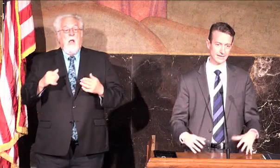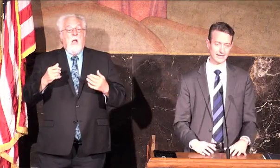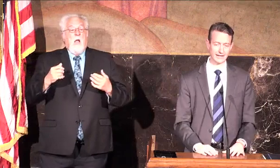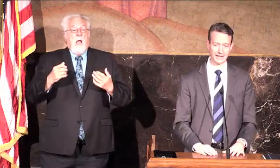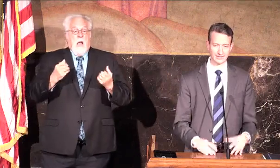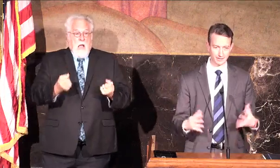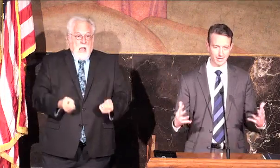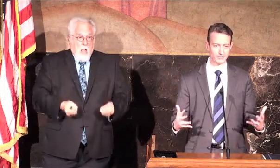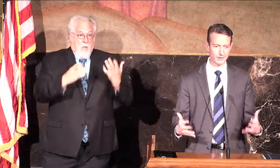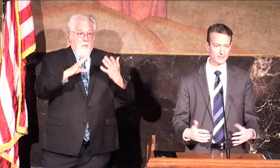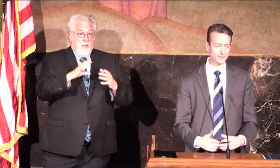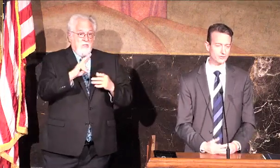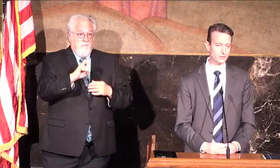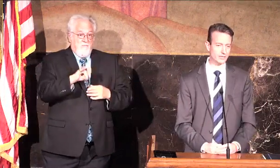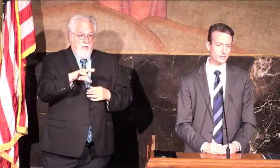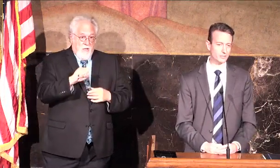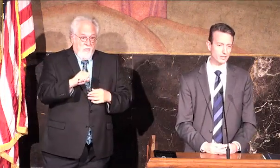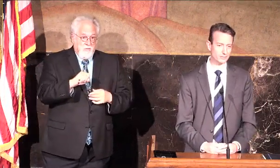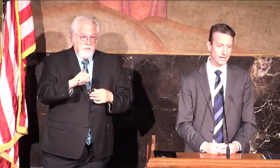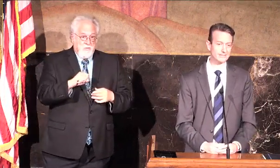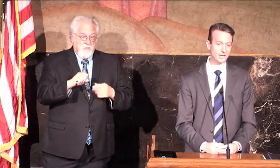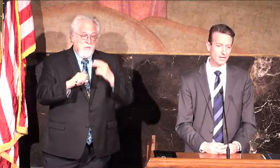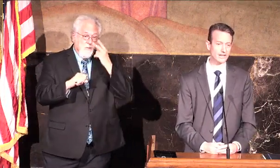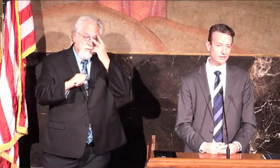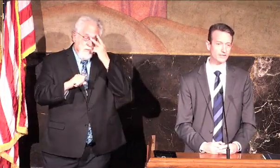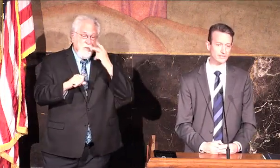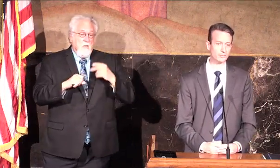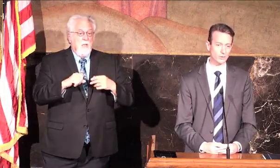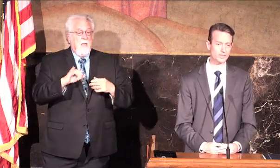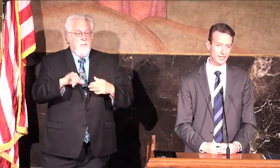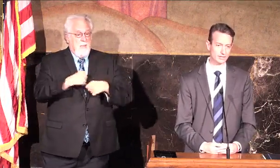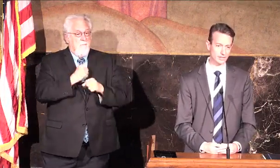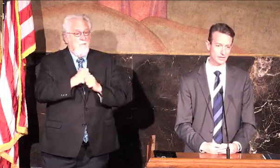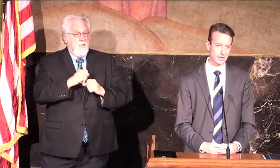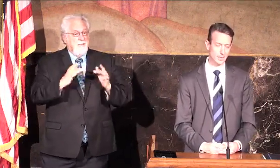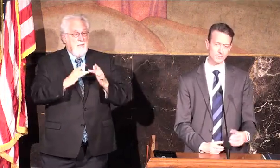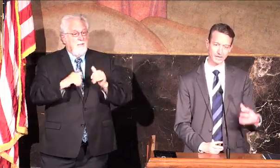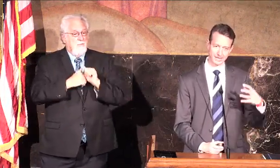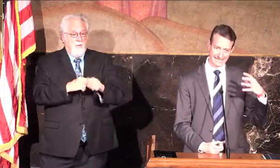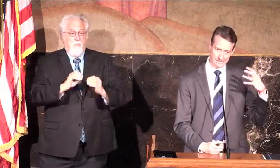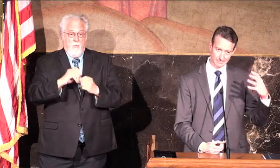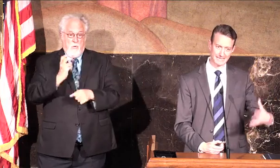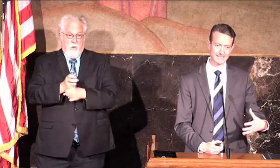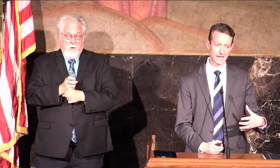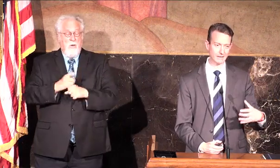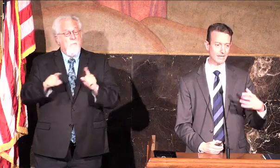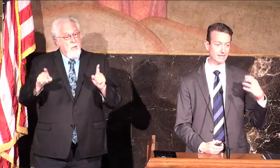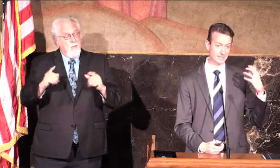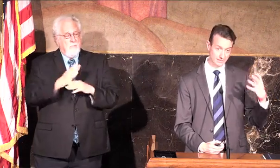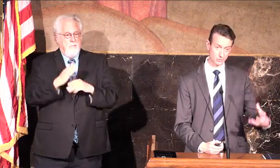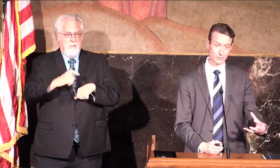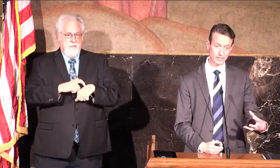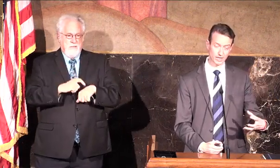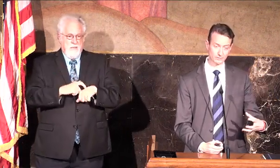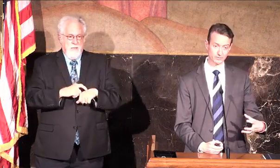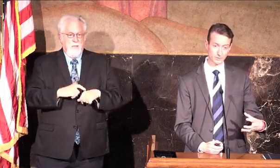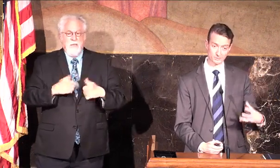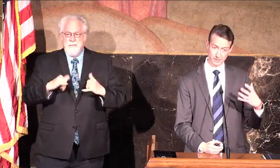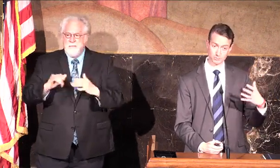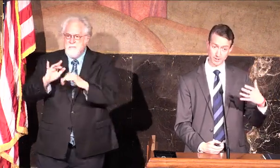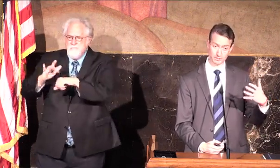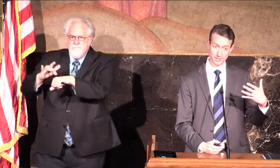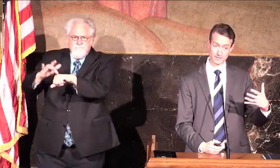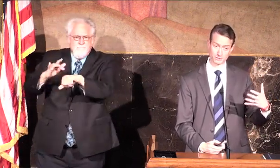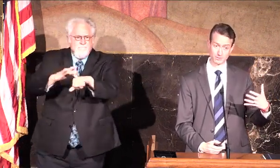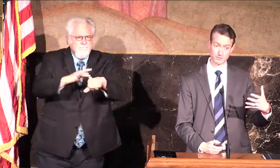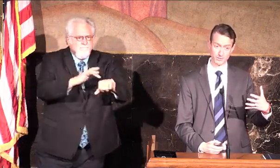virus, the amount of virus that we have circulating in the community makes contact tracing more challenging. But in the meantime, still reaching out to folks,